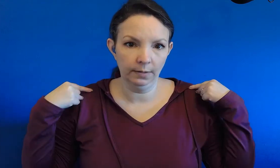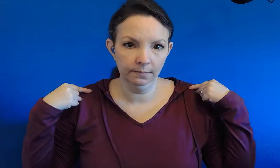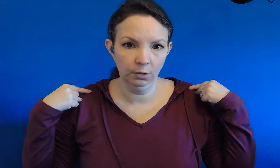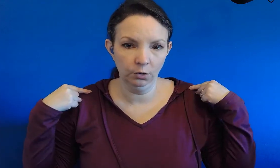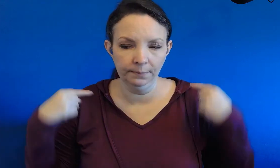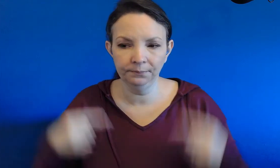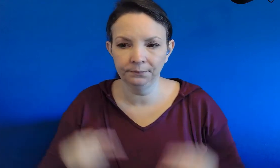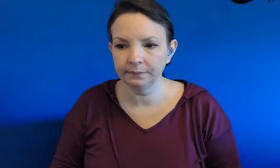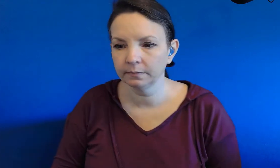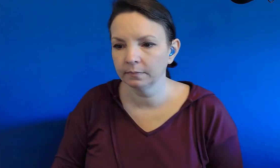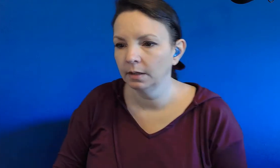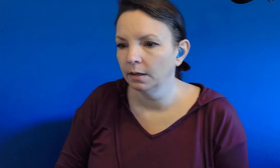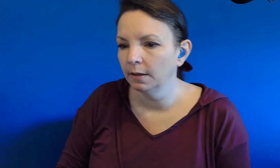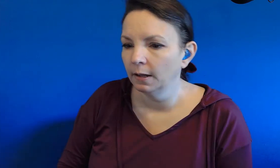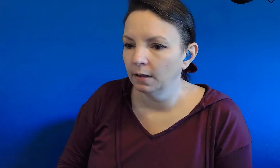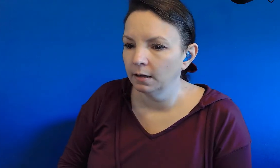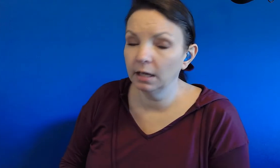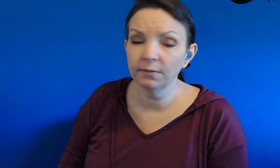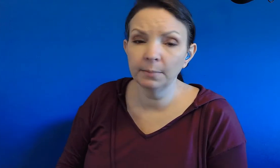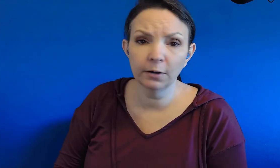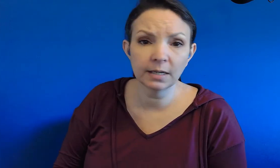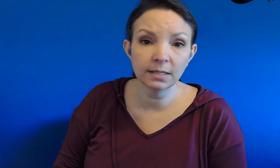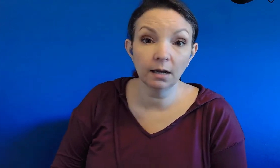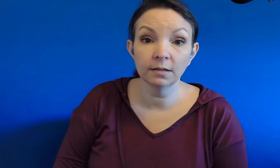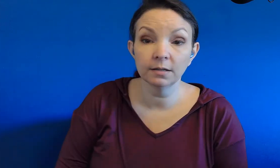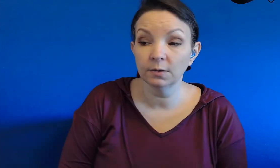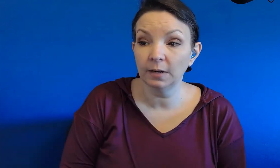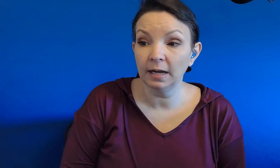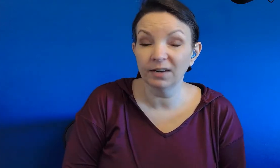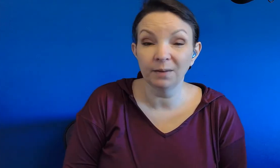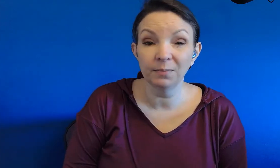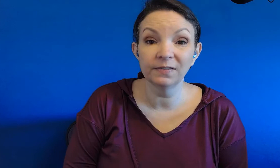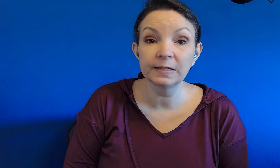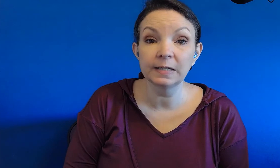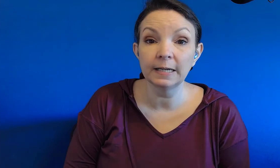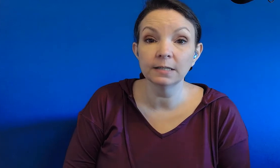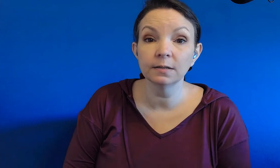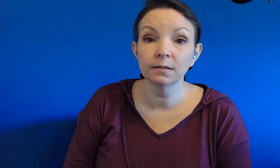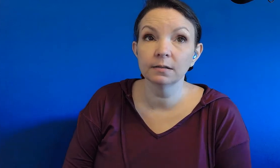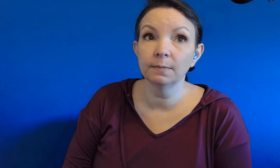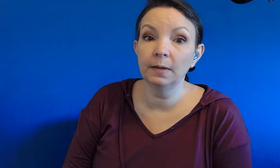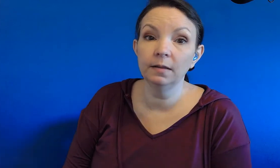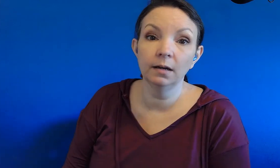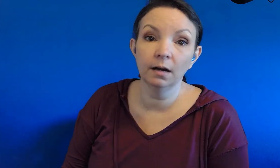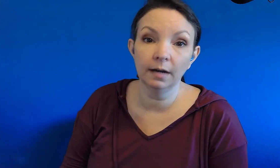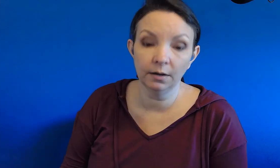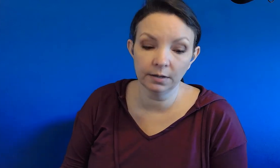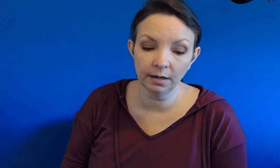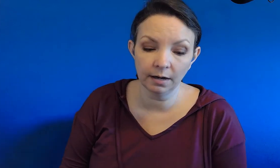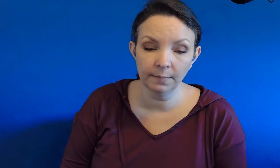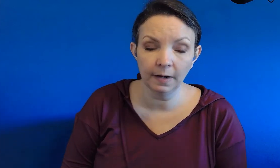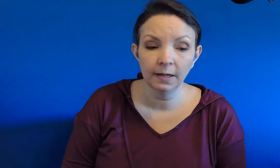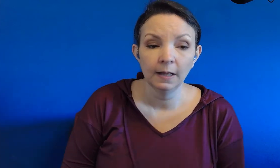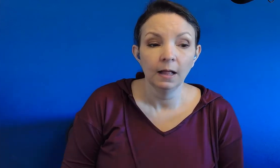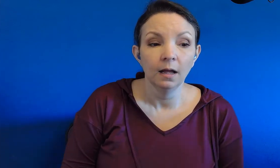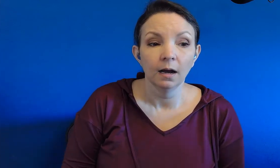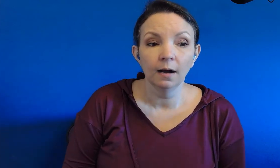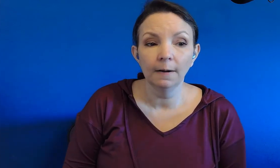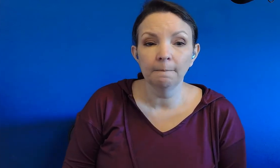pilgrim. Native Americans also have a couple different signs depending on how you're talking about it. I'm going to